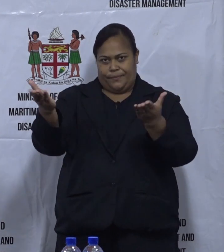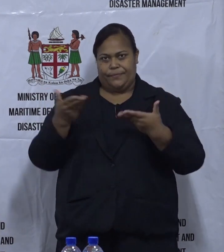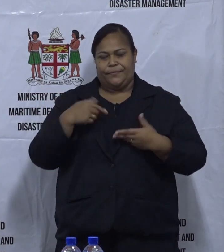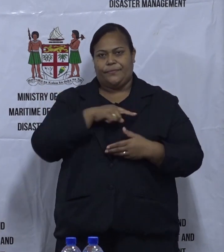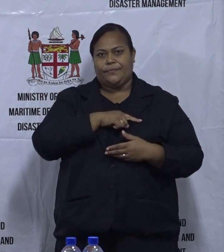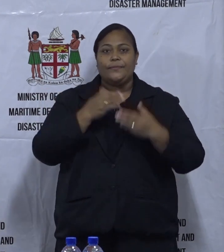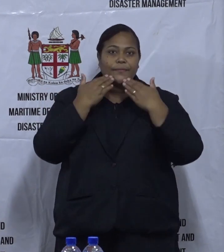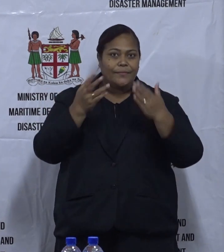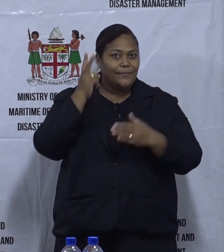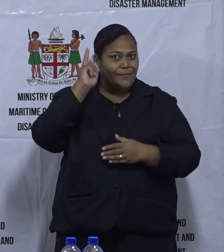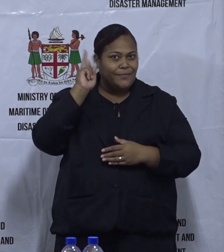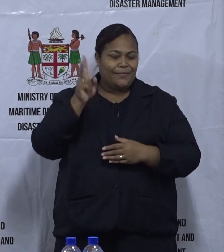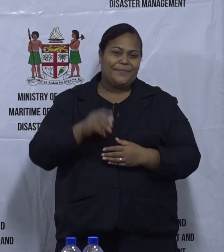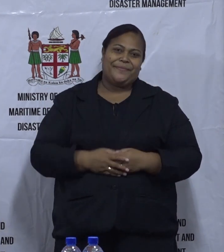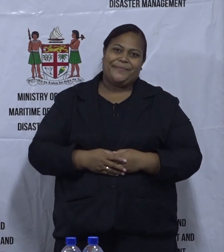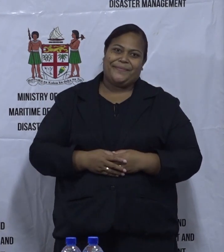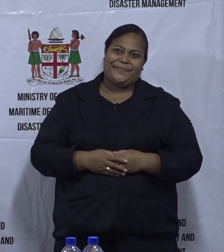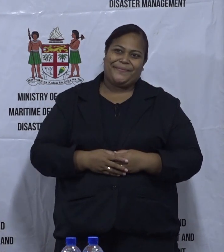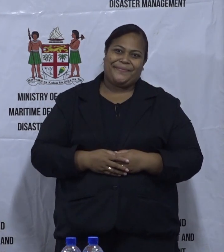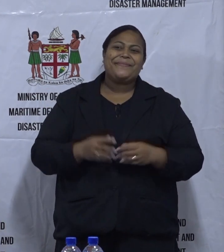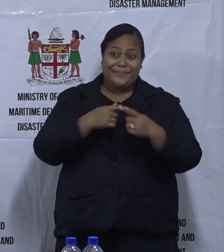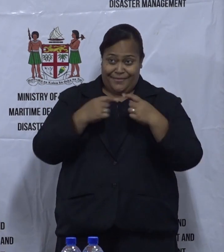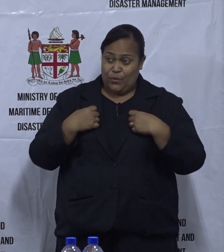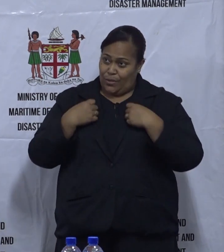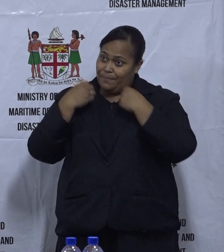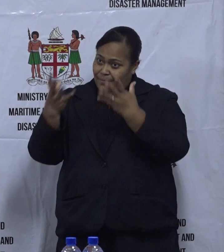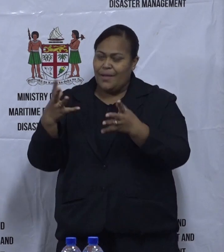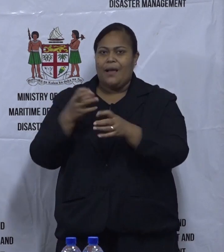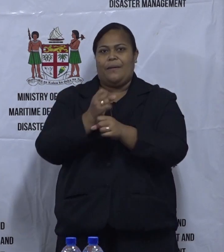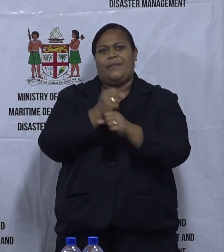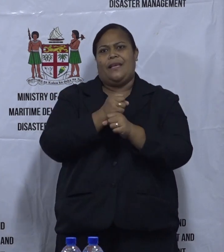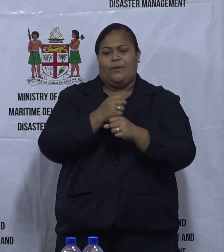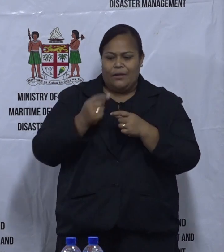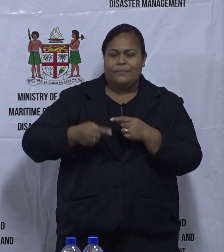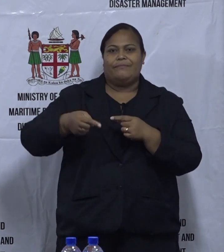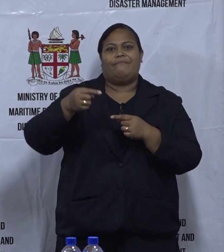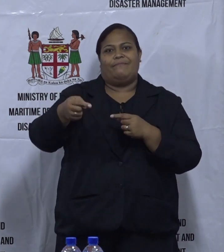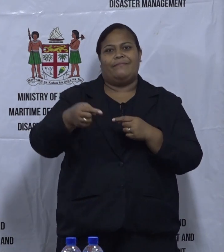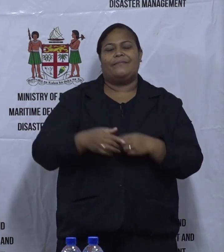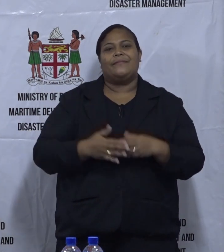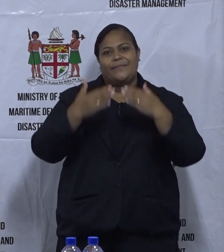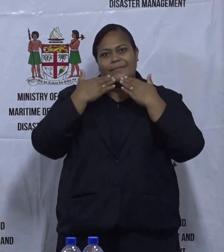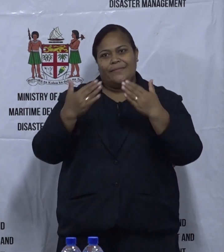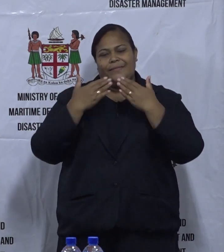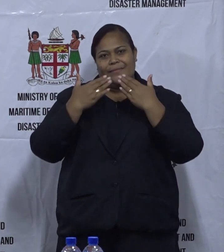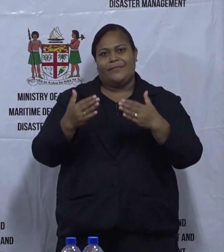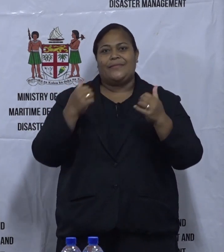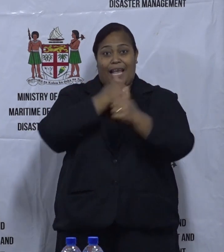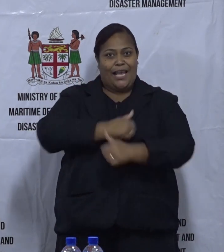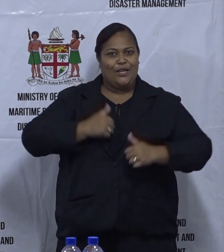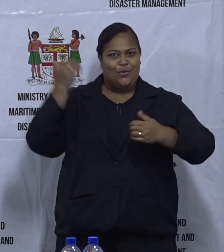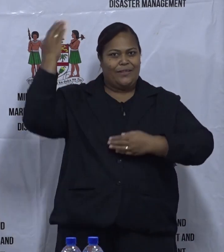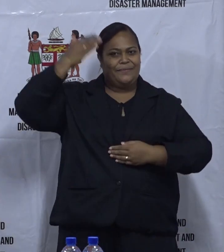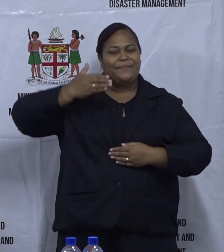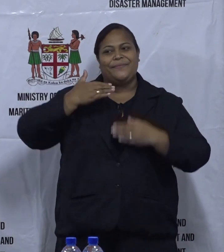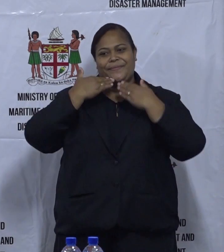thank you once again, and we'll provide you more updates as the situation unfolds. And enjoy the evening.